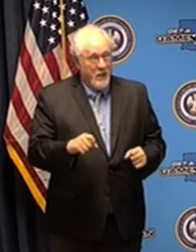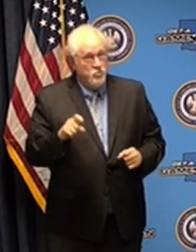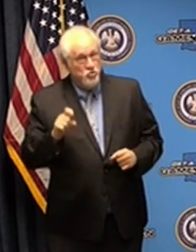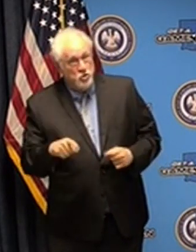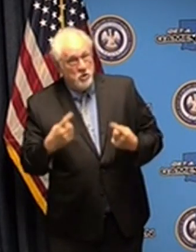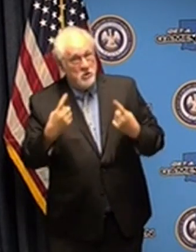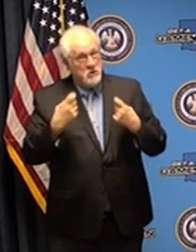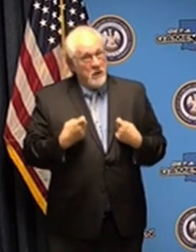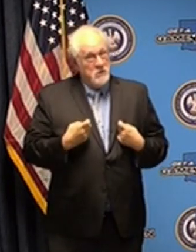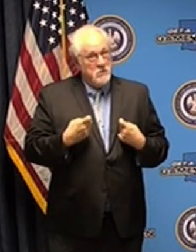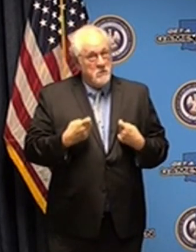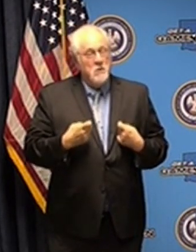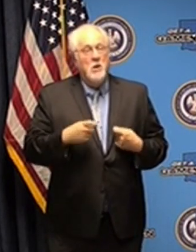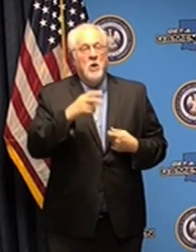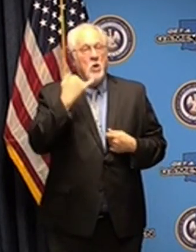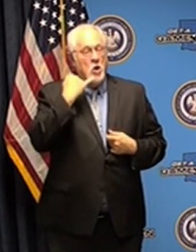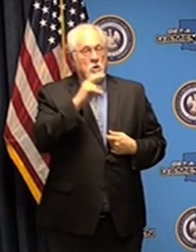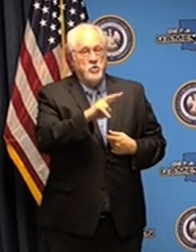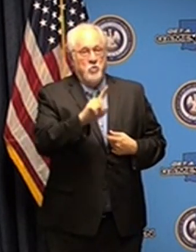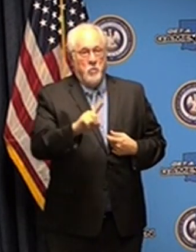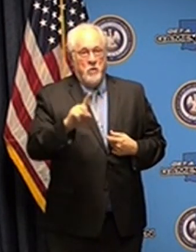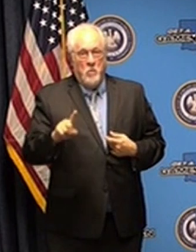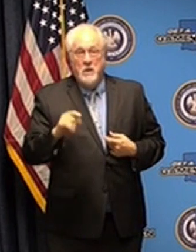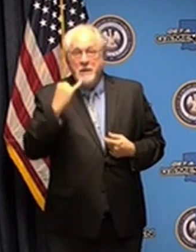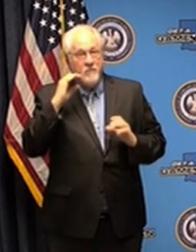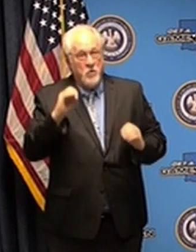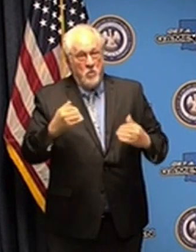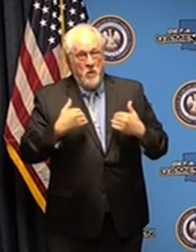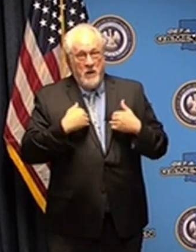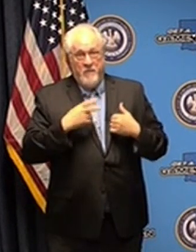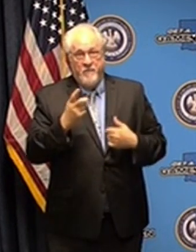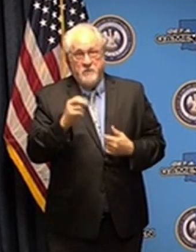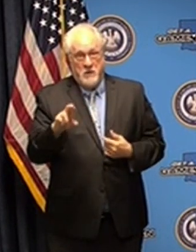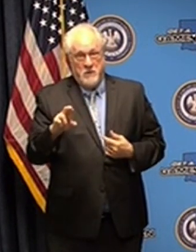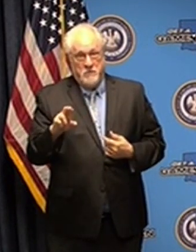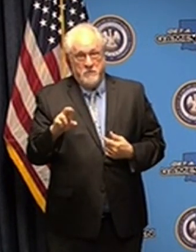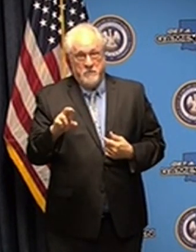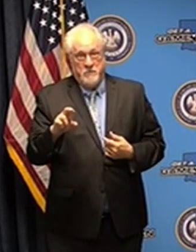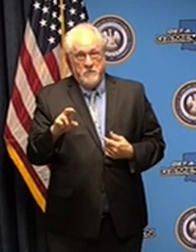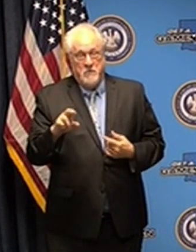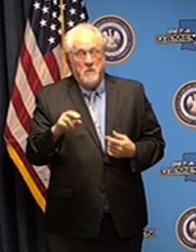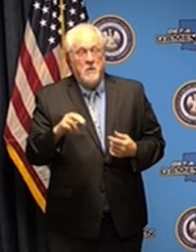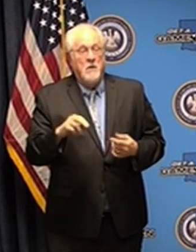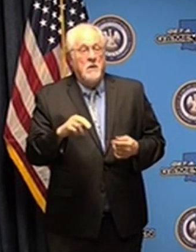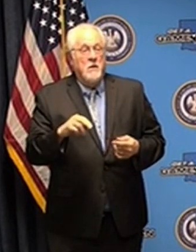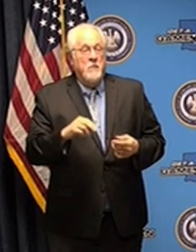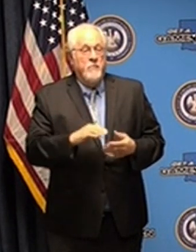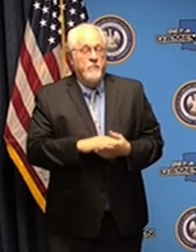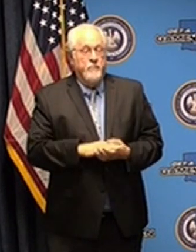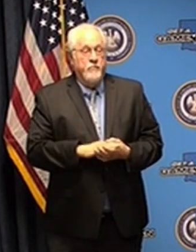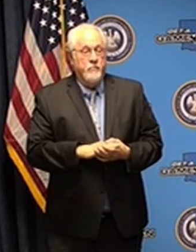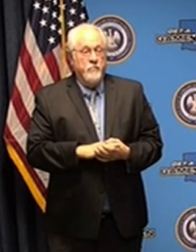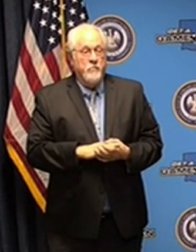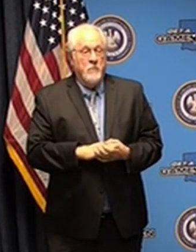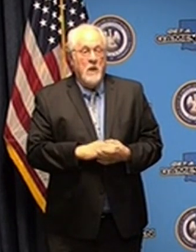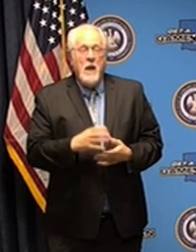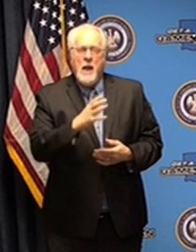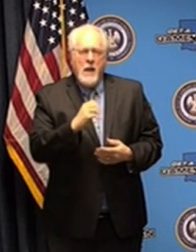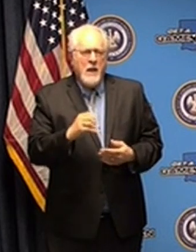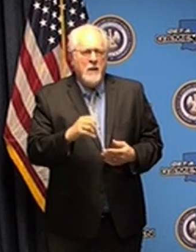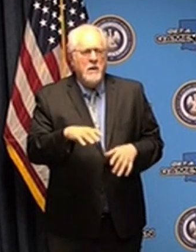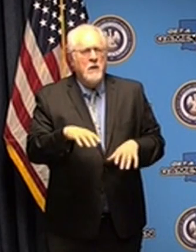should be tested, please call 211 if you don't have a primary care physician to call.